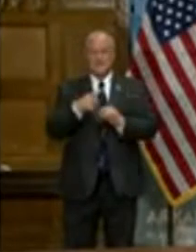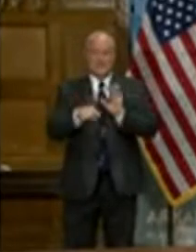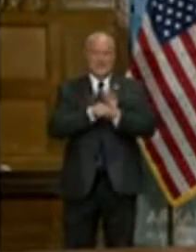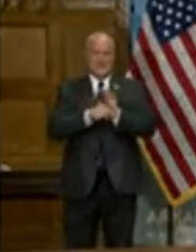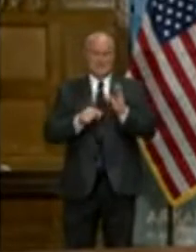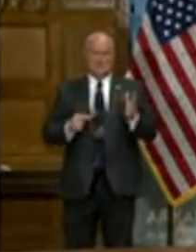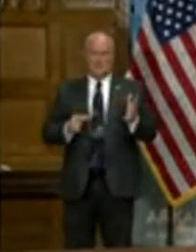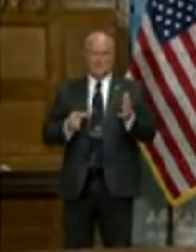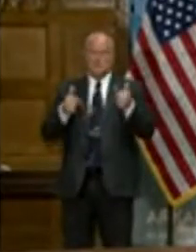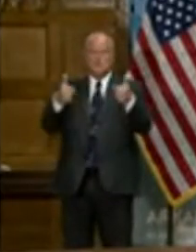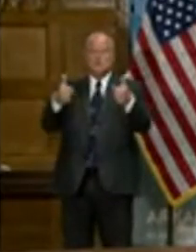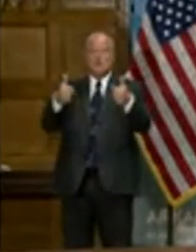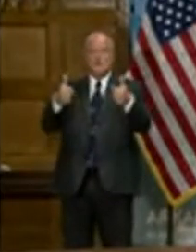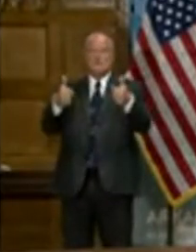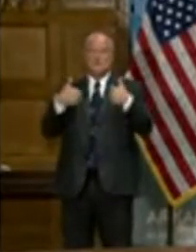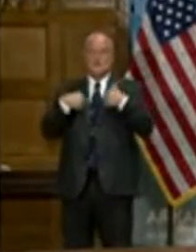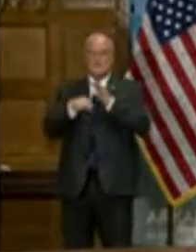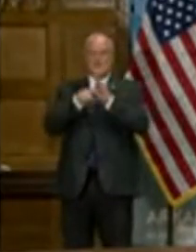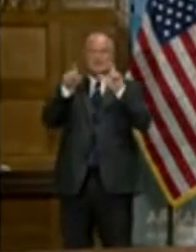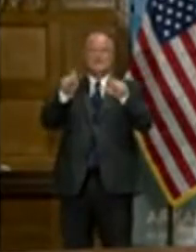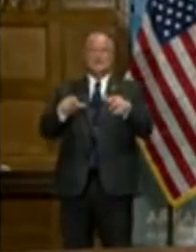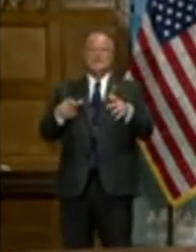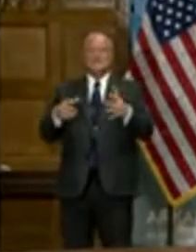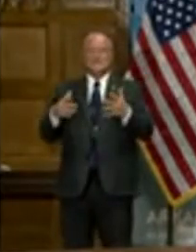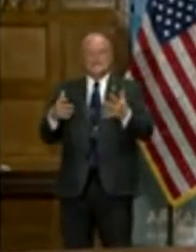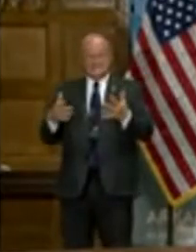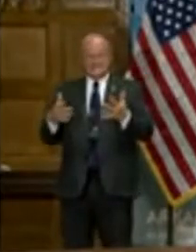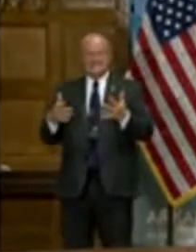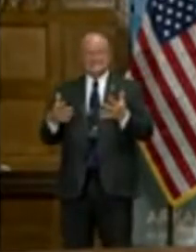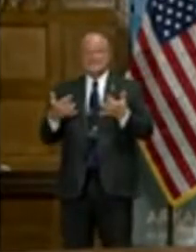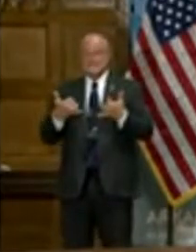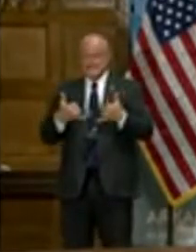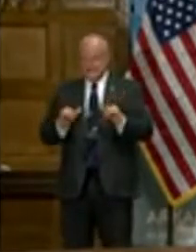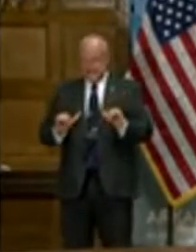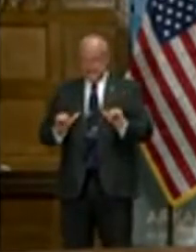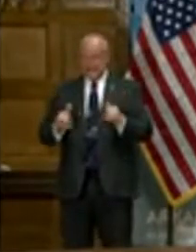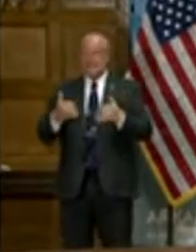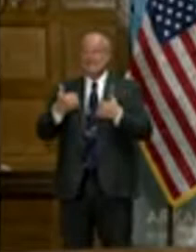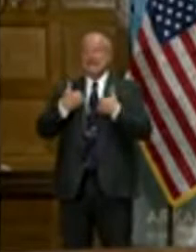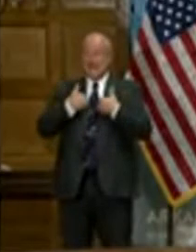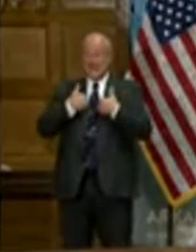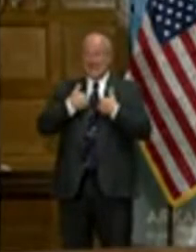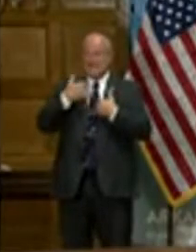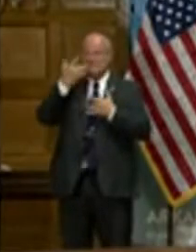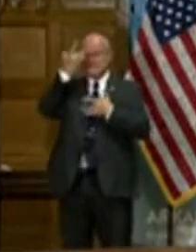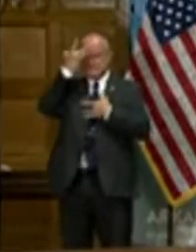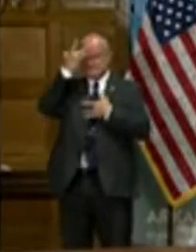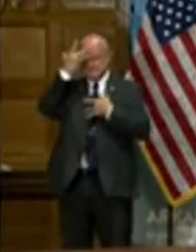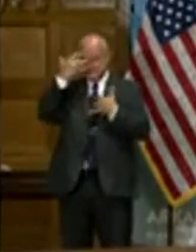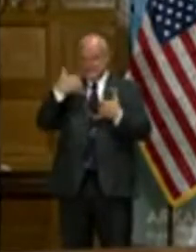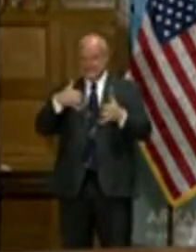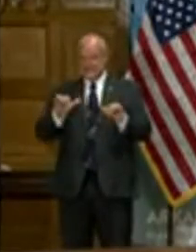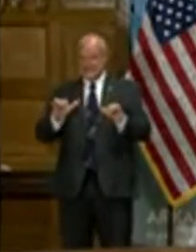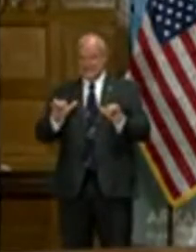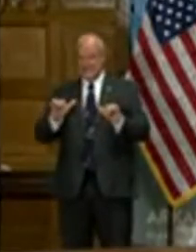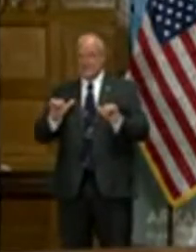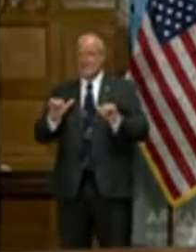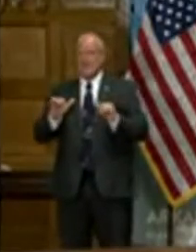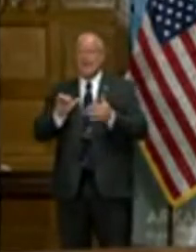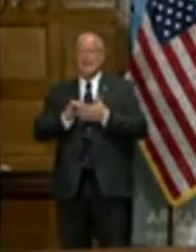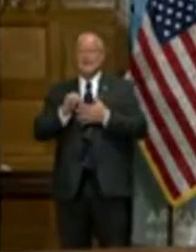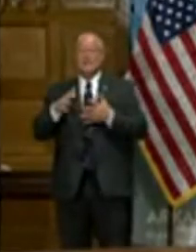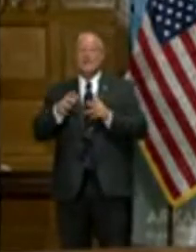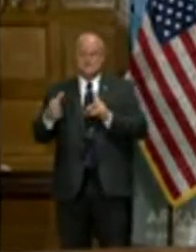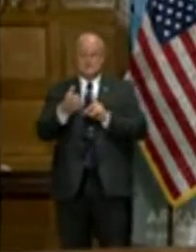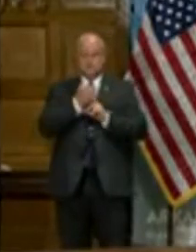back negative. You say, great, I have a negative test result. Well, you still could be infected. And that's why someone in that setting needs